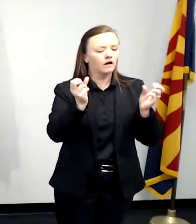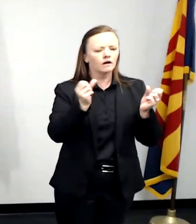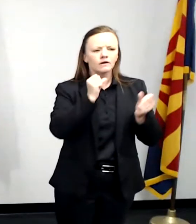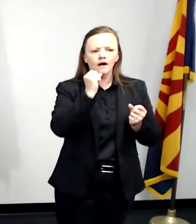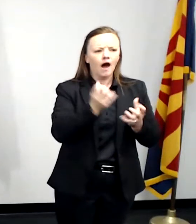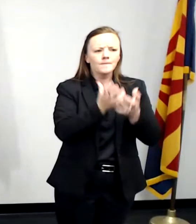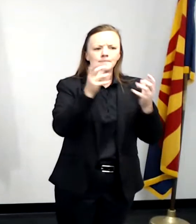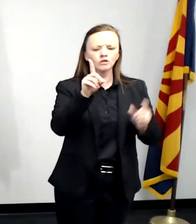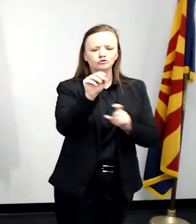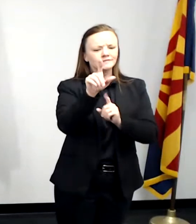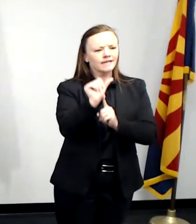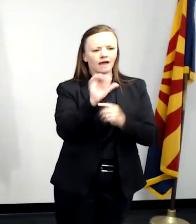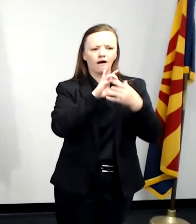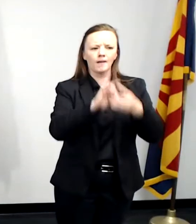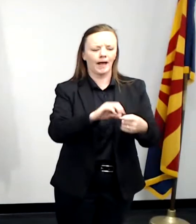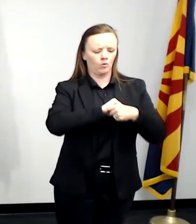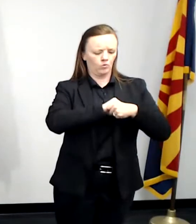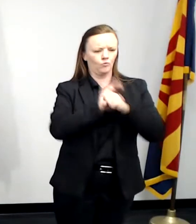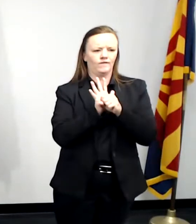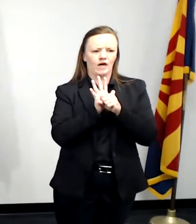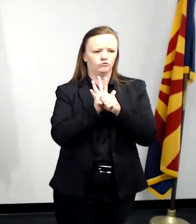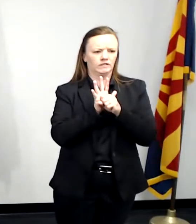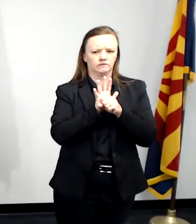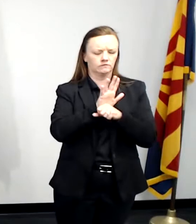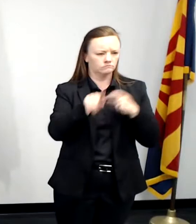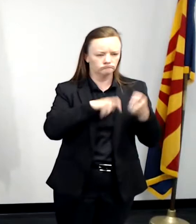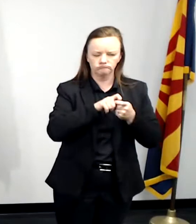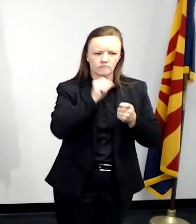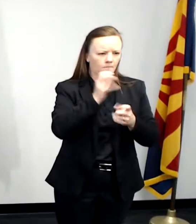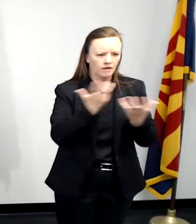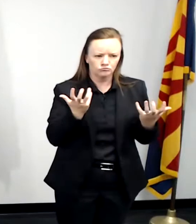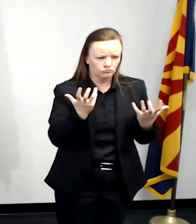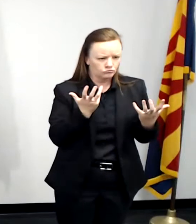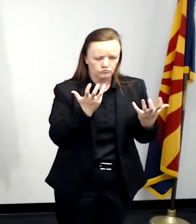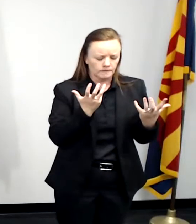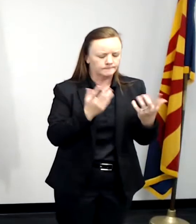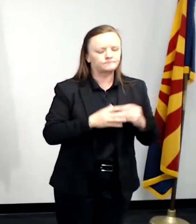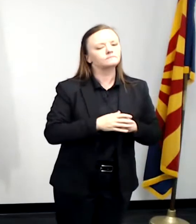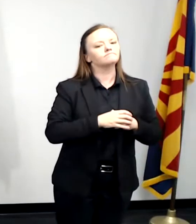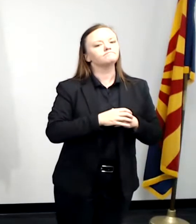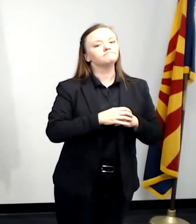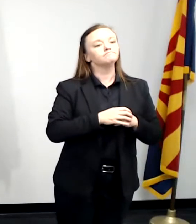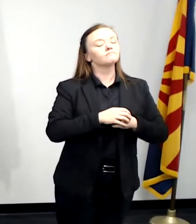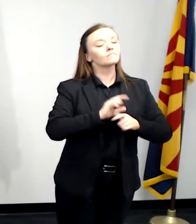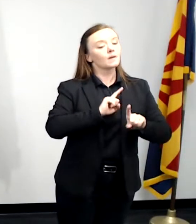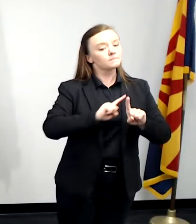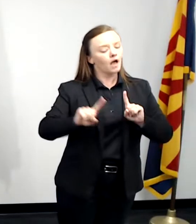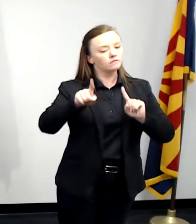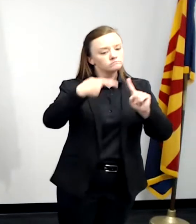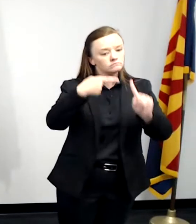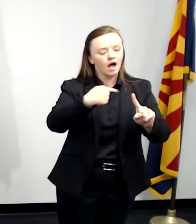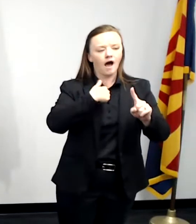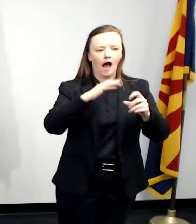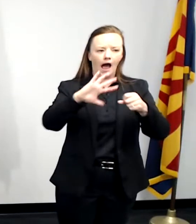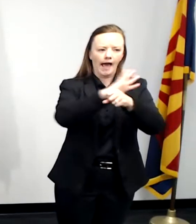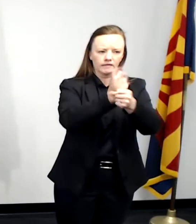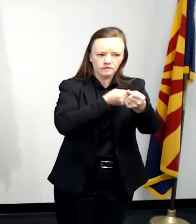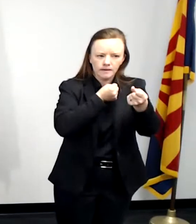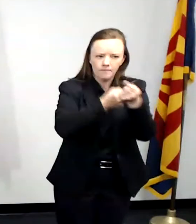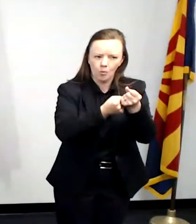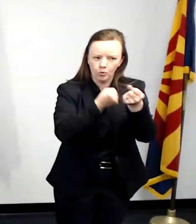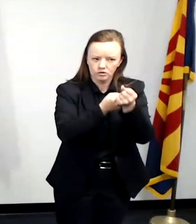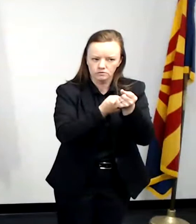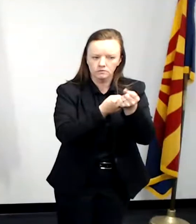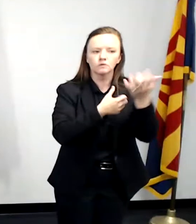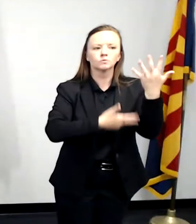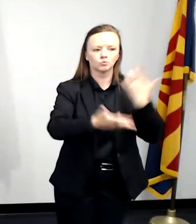about COVID-19 in particular. But the bottom line is I fully support social distancing, and